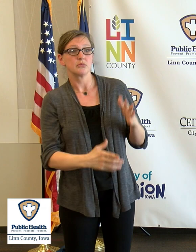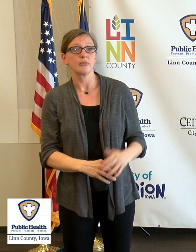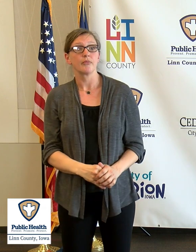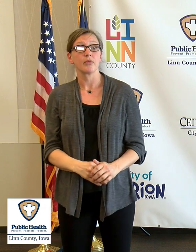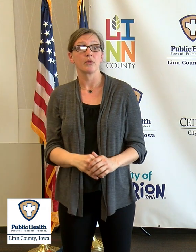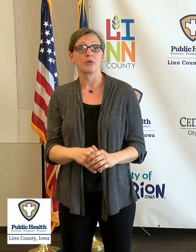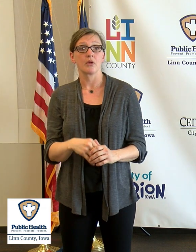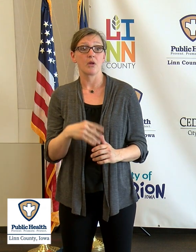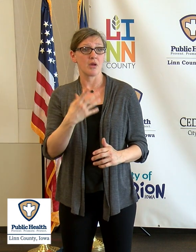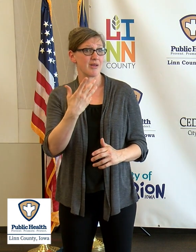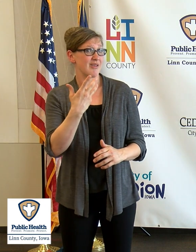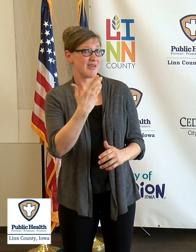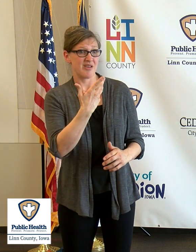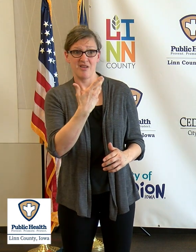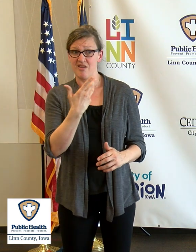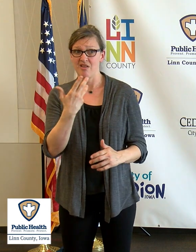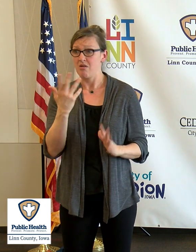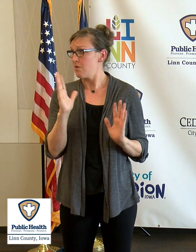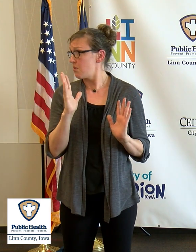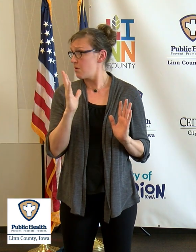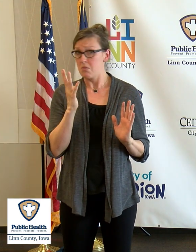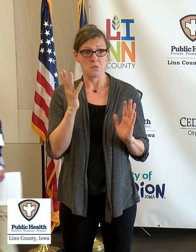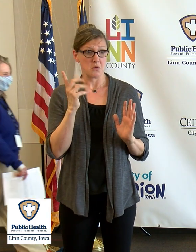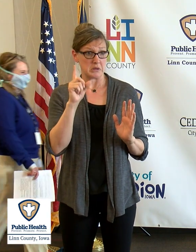unless somebody asks me to stop.